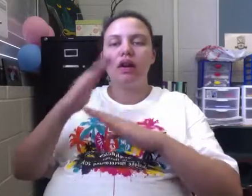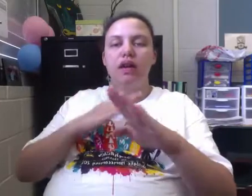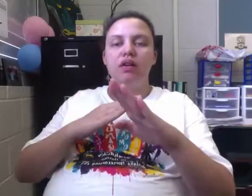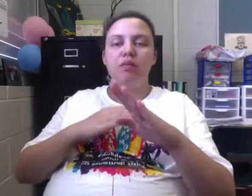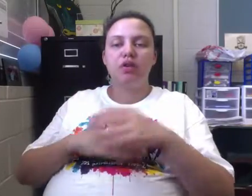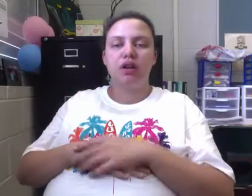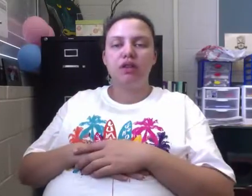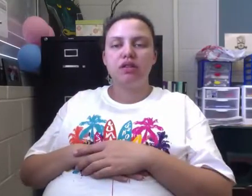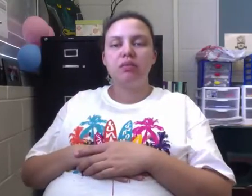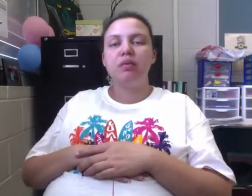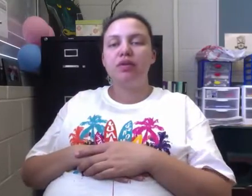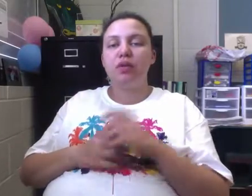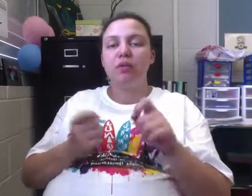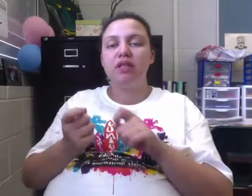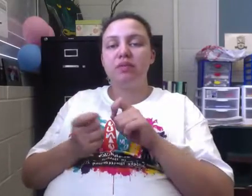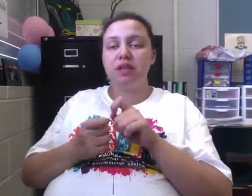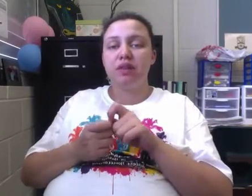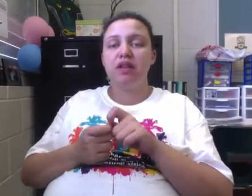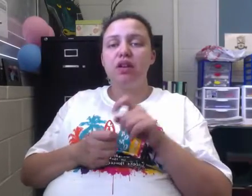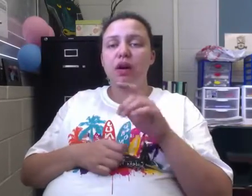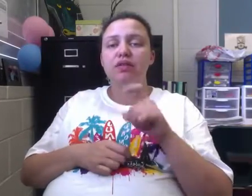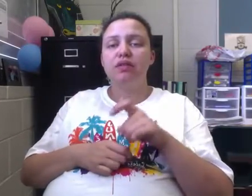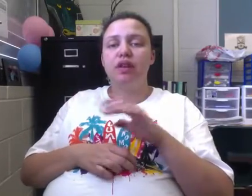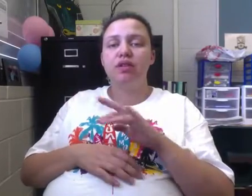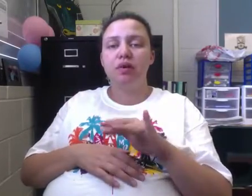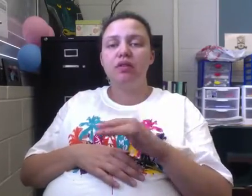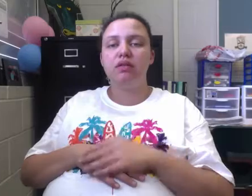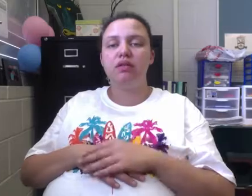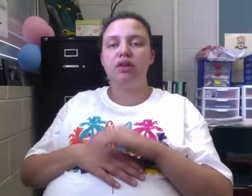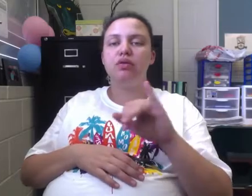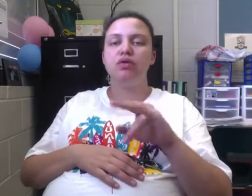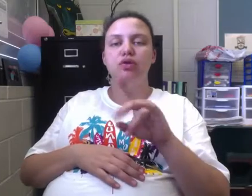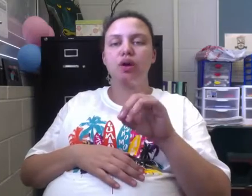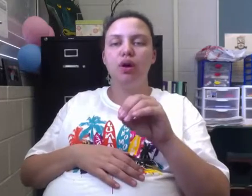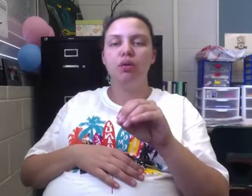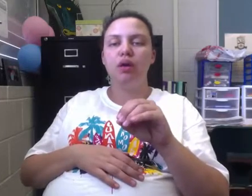Karate or martial arts. Remember, if you want to be specific, then you have to finger spell. So judo,